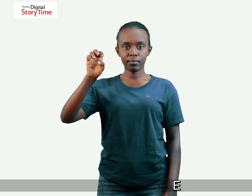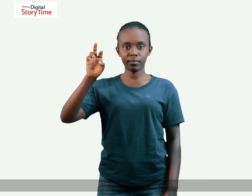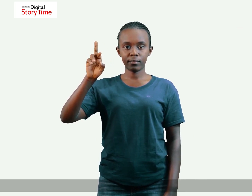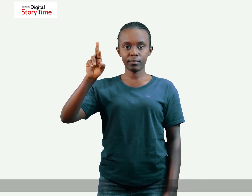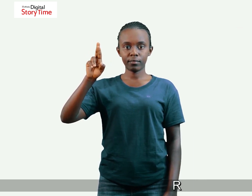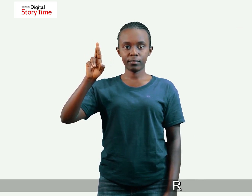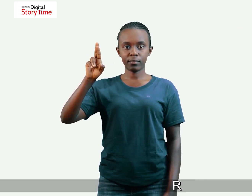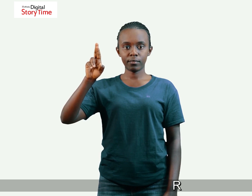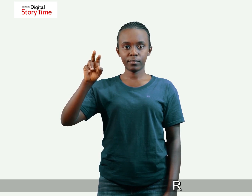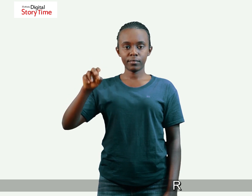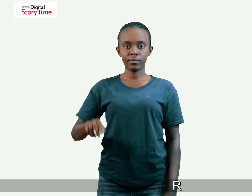River.